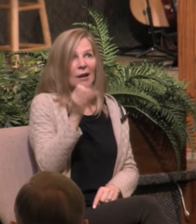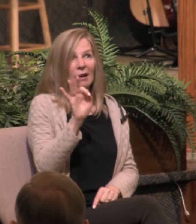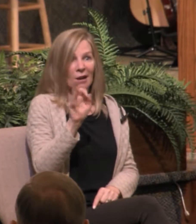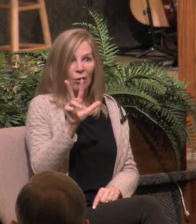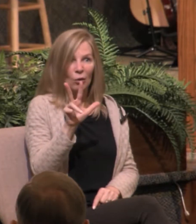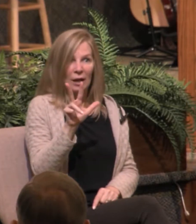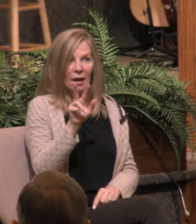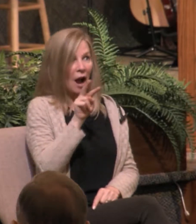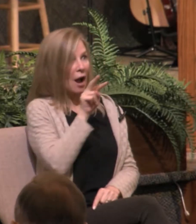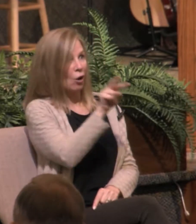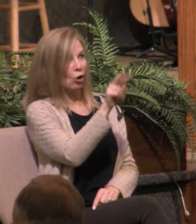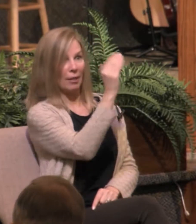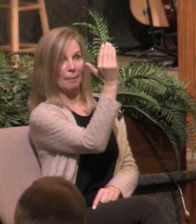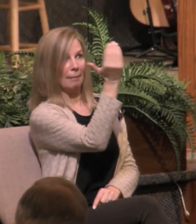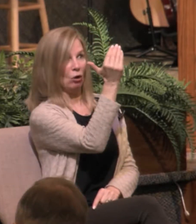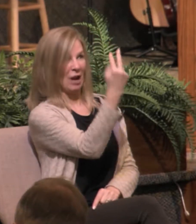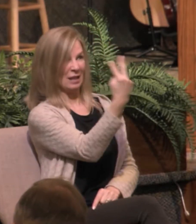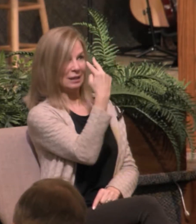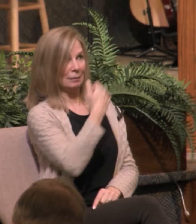mirror and I see me.